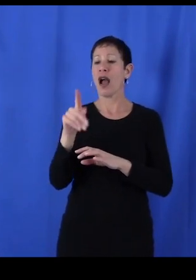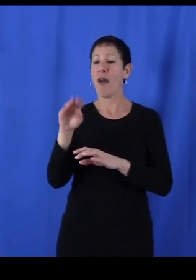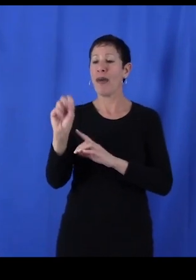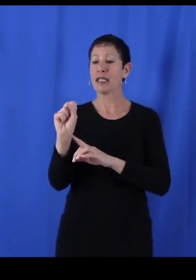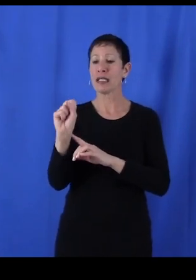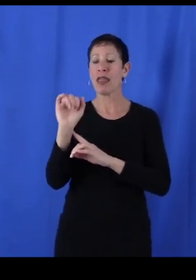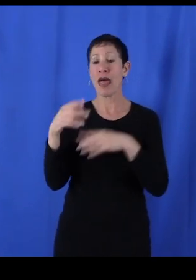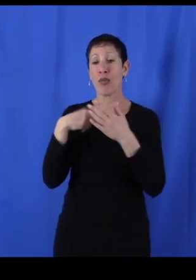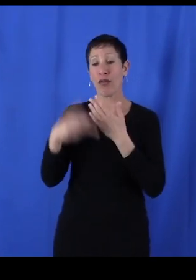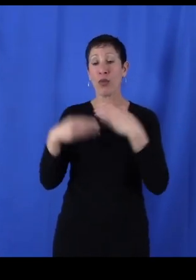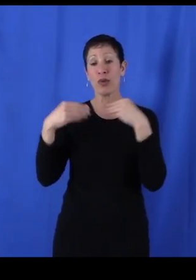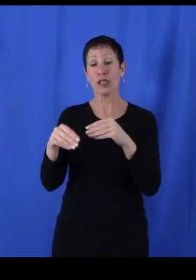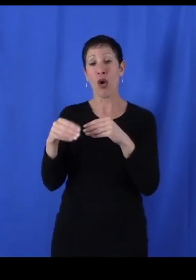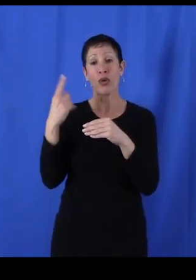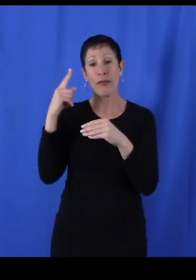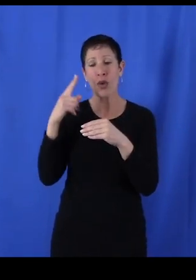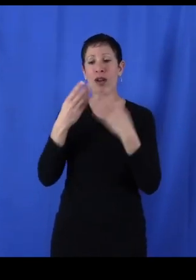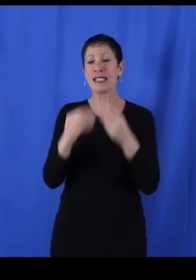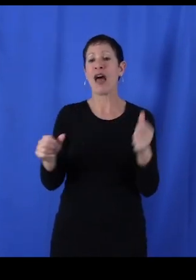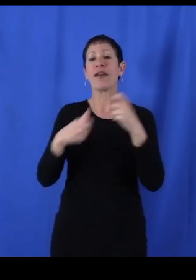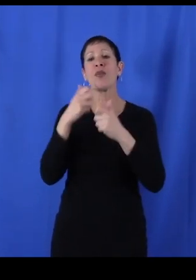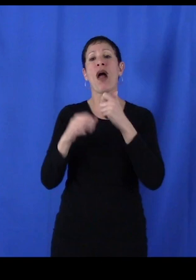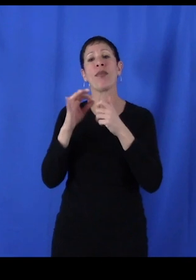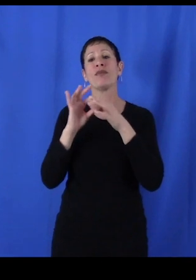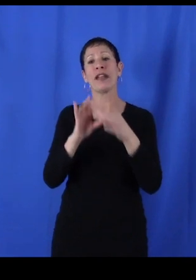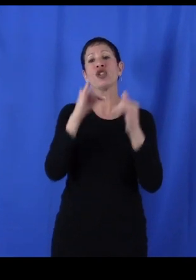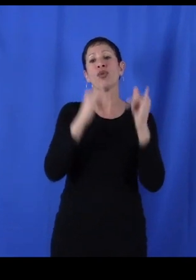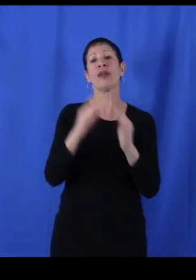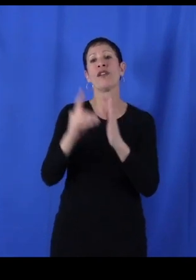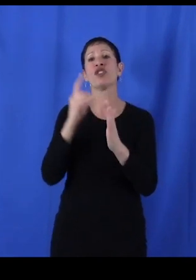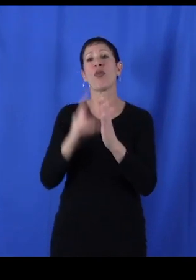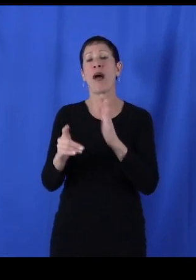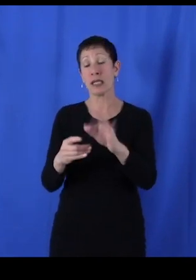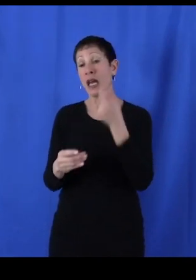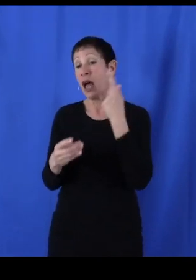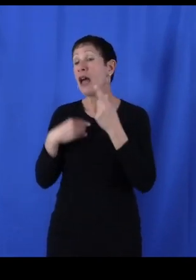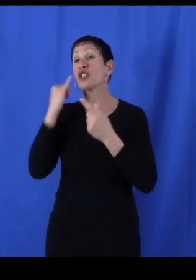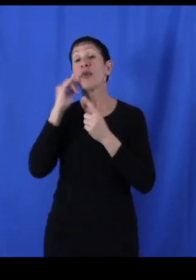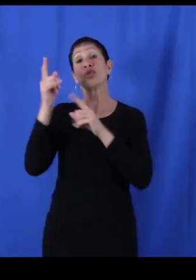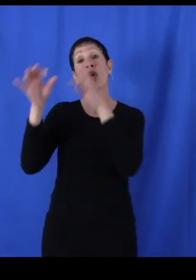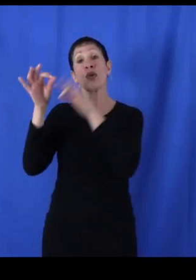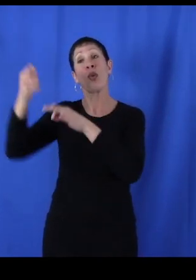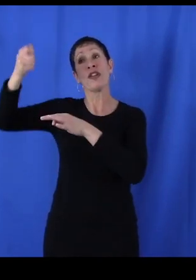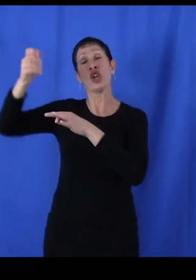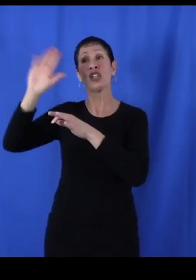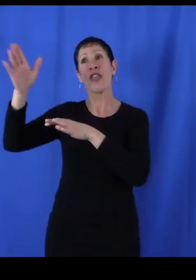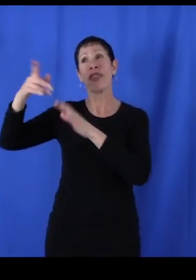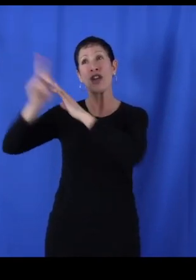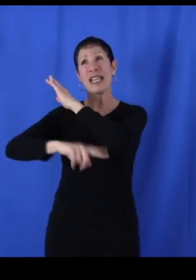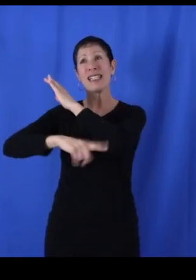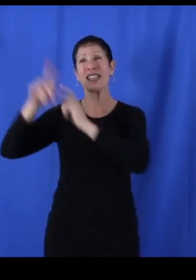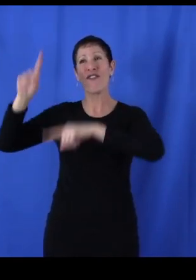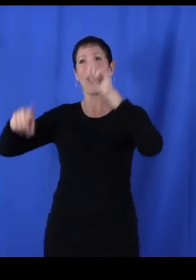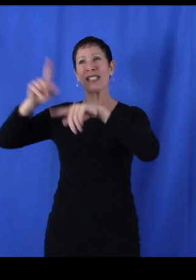as solving the problem of individual bias. Right? So apparently a judge's sentencing varies